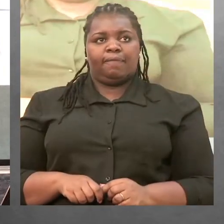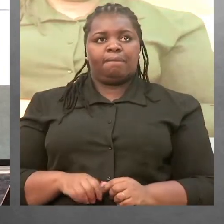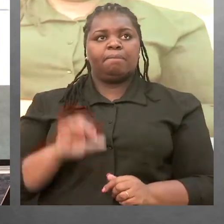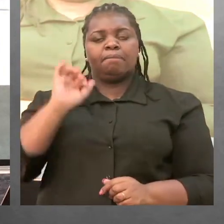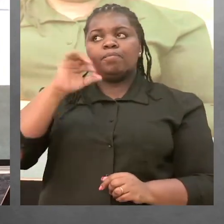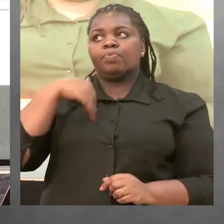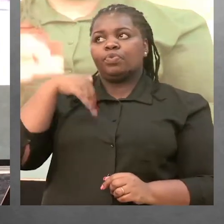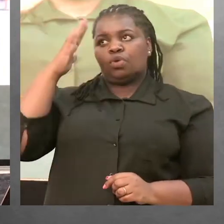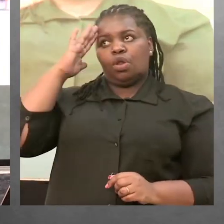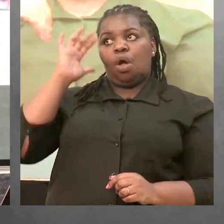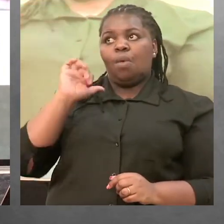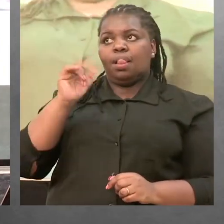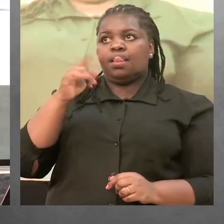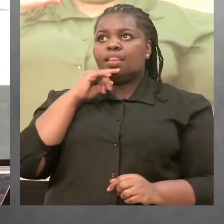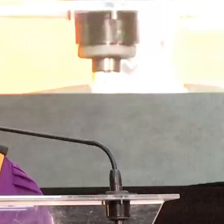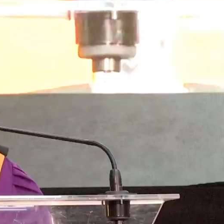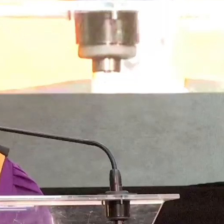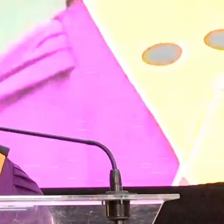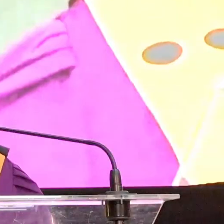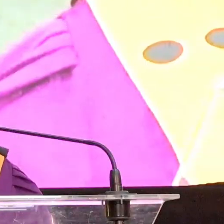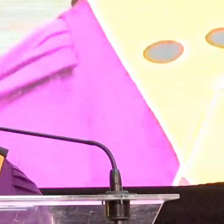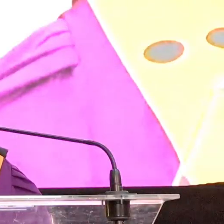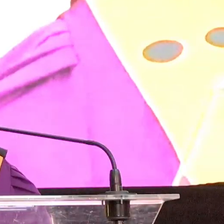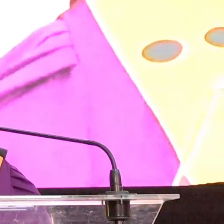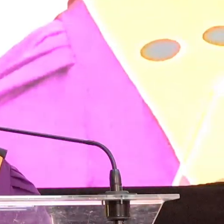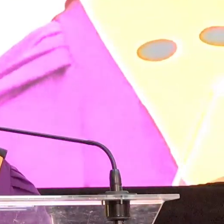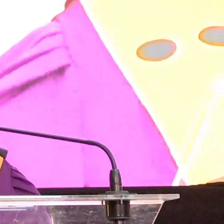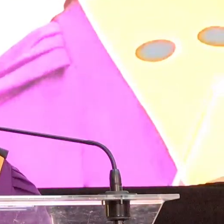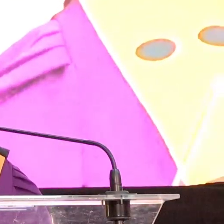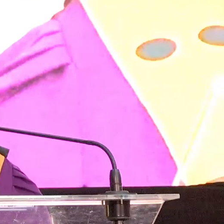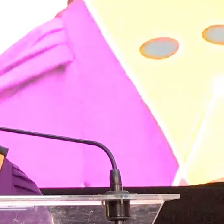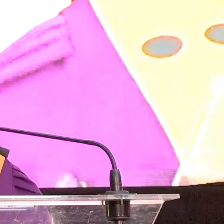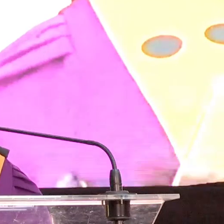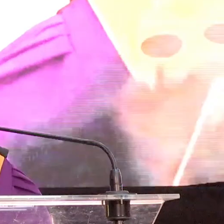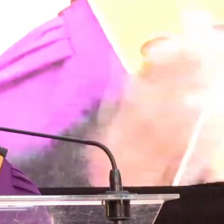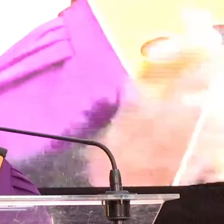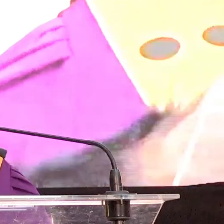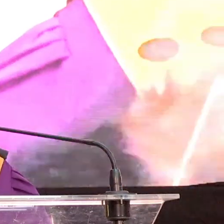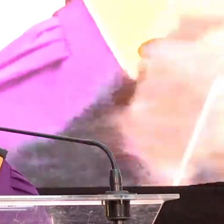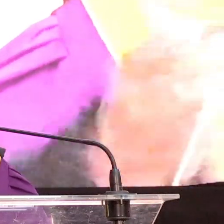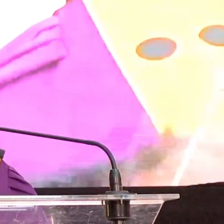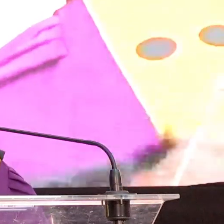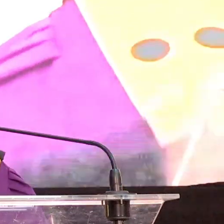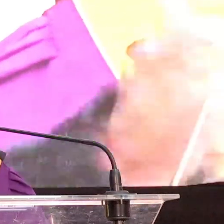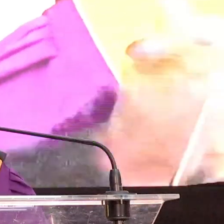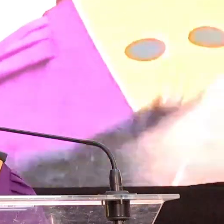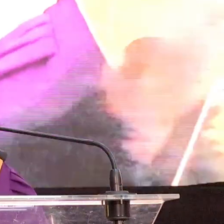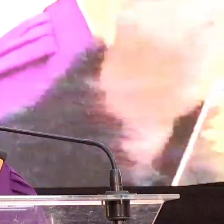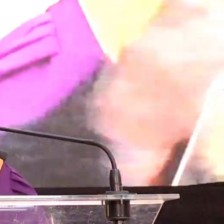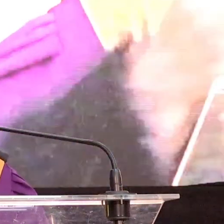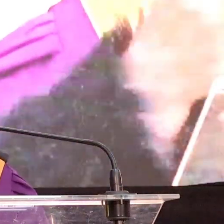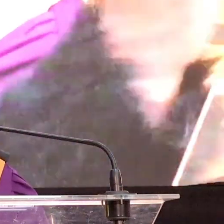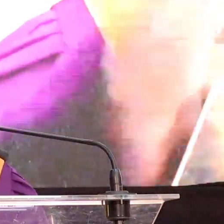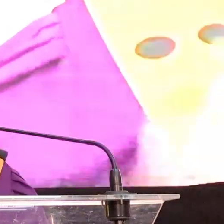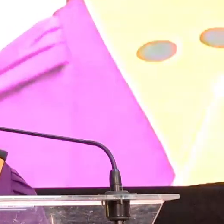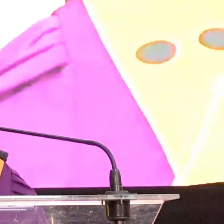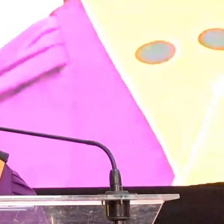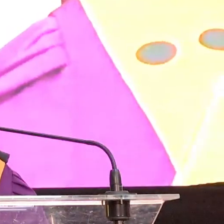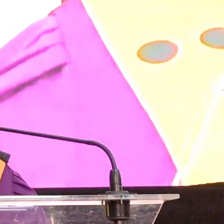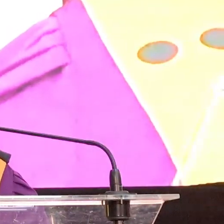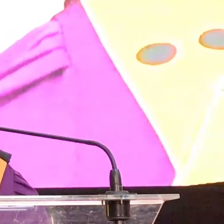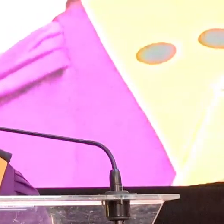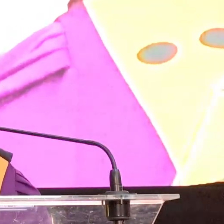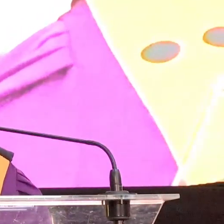We know that there are myths that were created about black people, that they are inferior, weak, incapable, lazy, and all the things that were